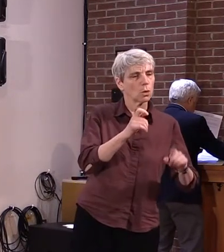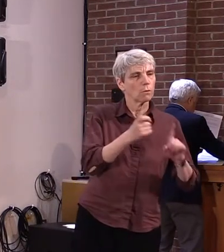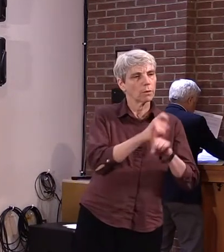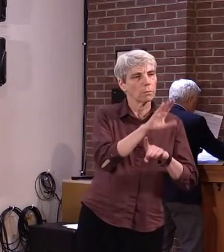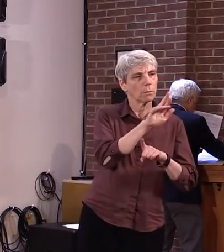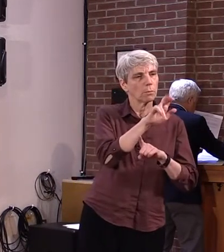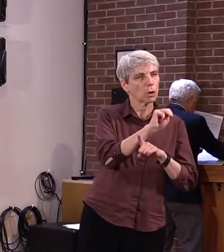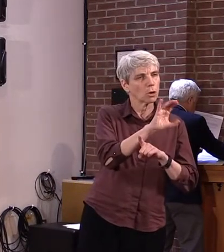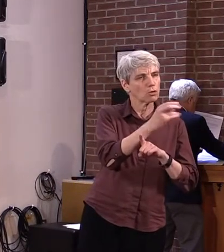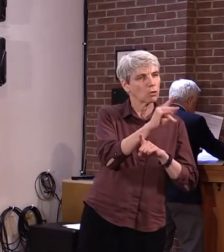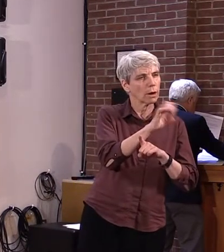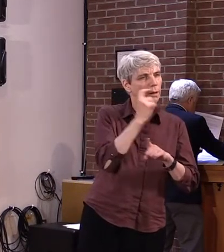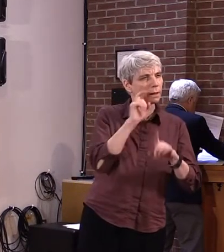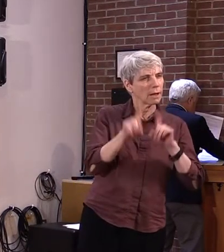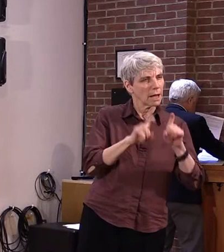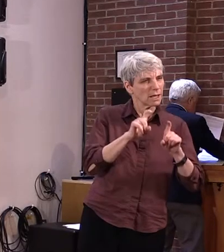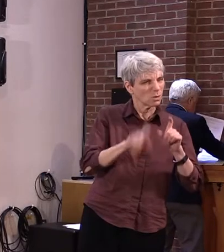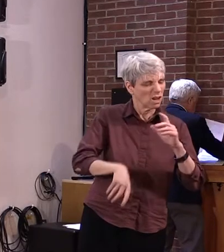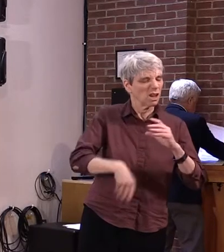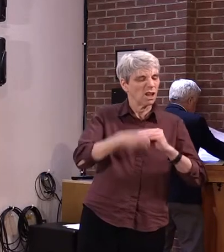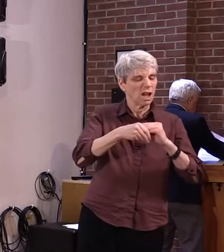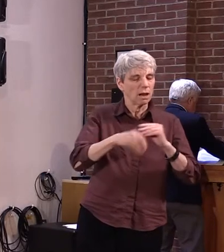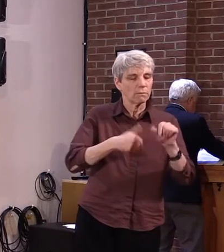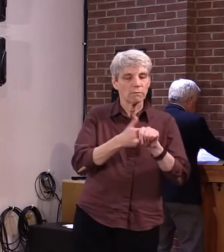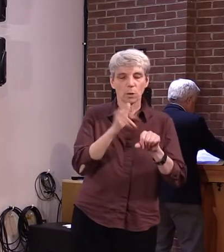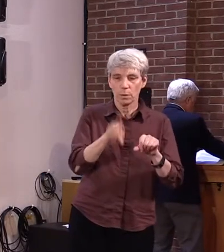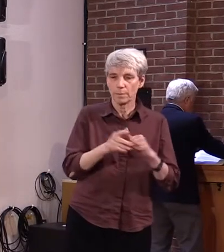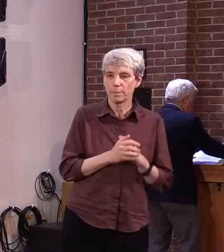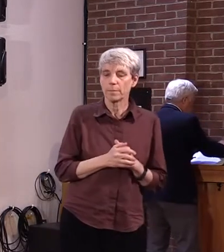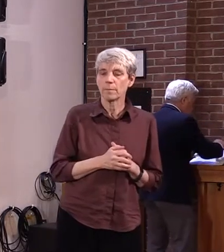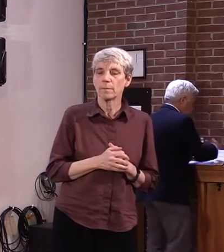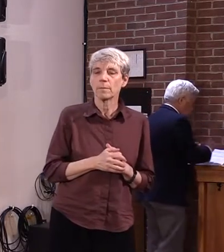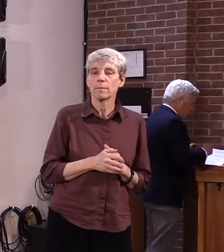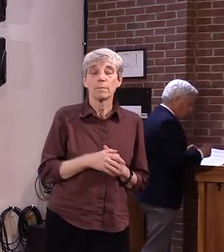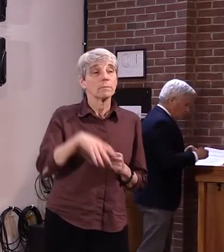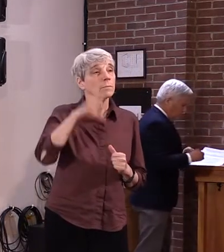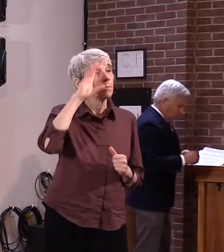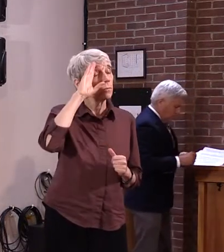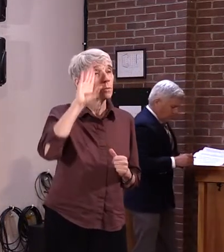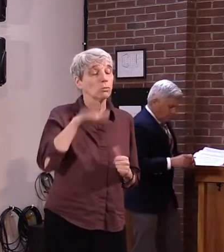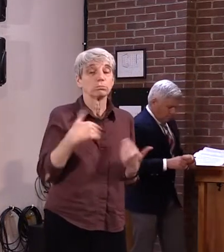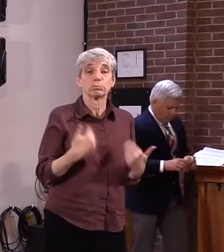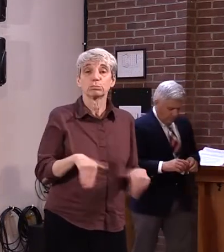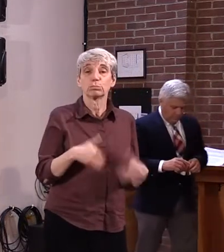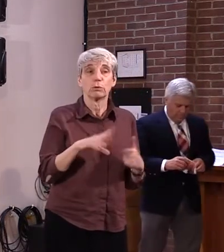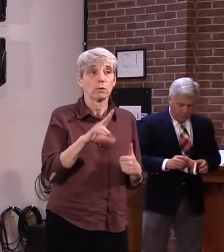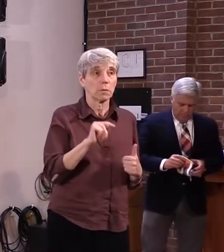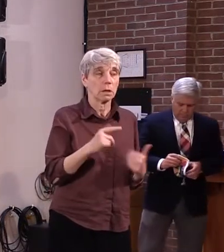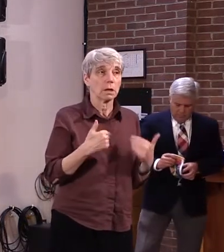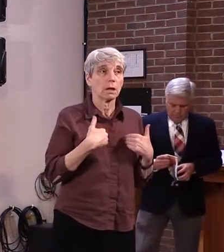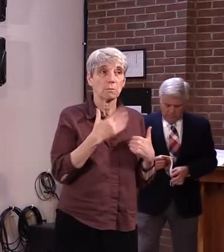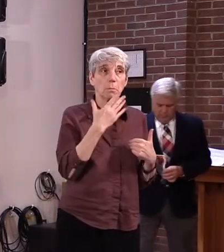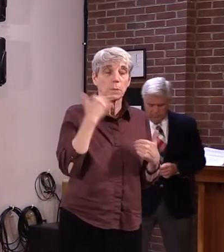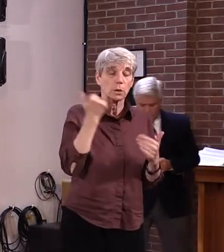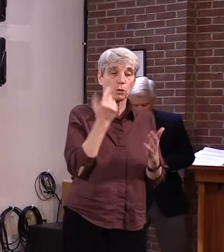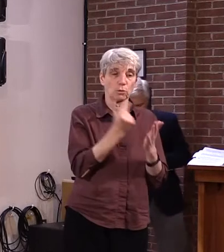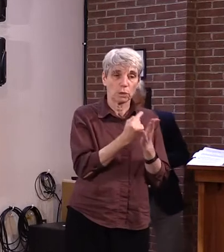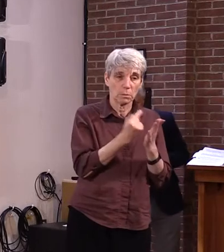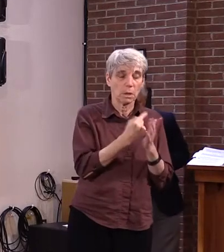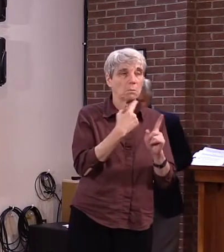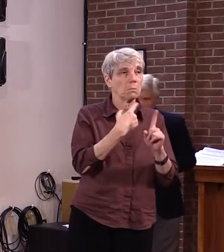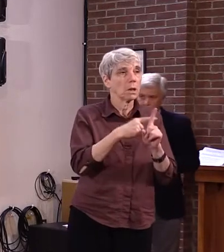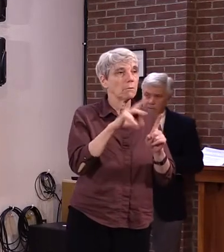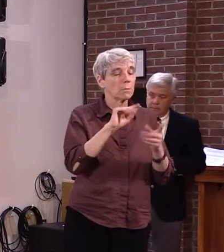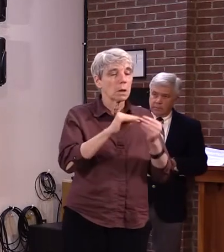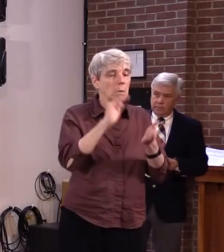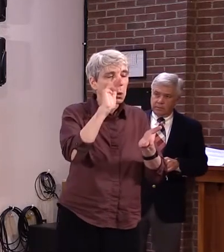Given the efficacy of treatments now and Vermont's low positivity rates on the one hand, on the other hand, the increasing cases